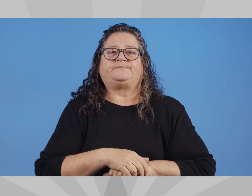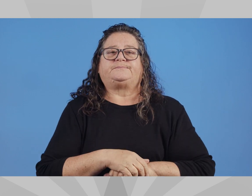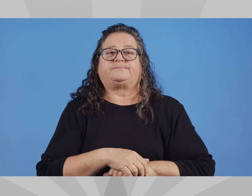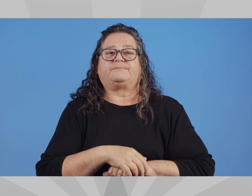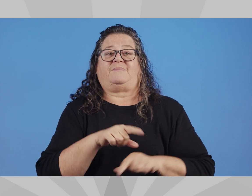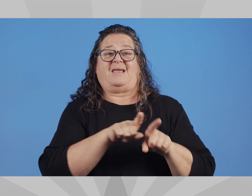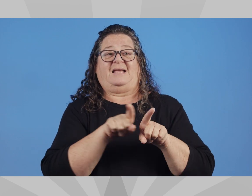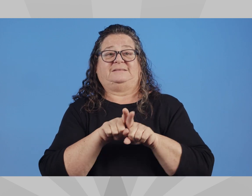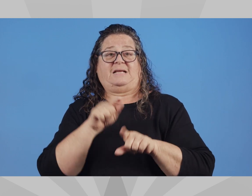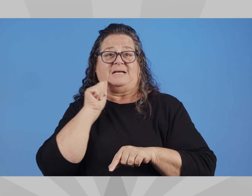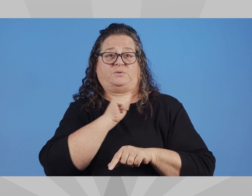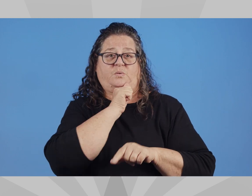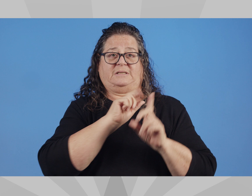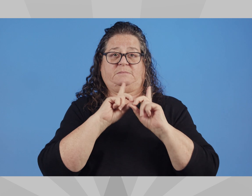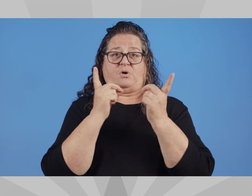energy.